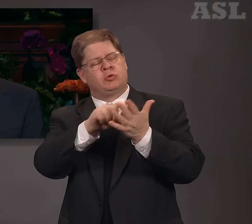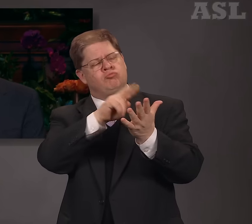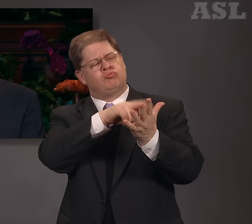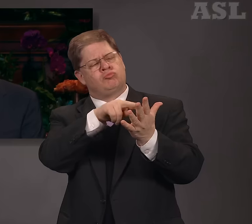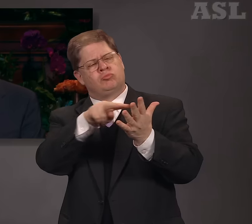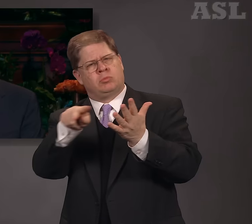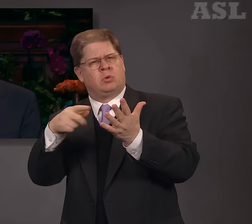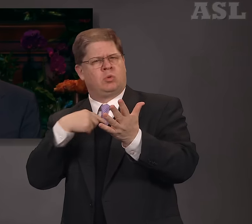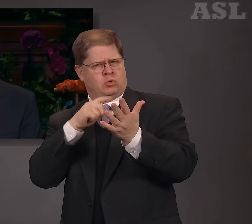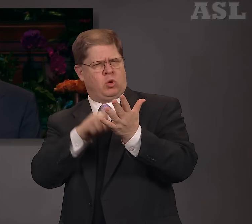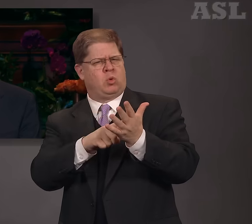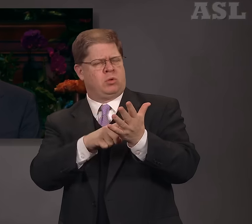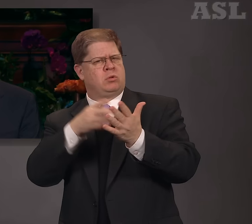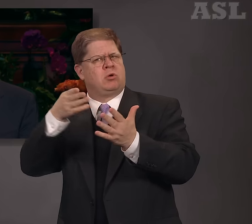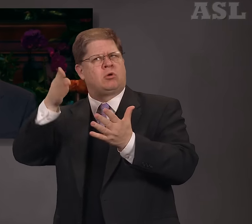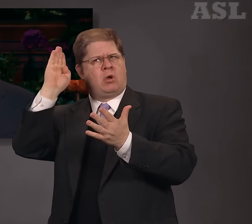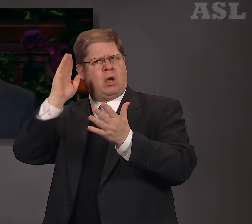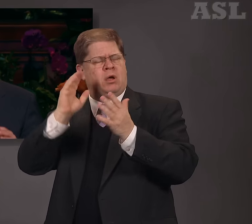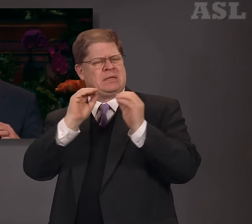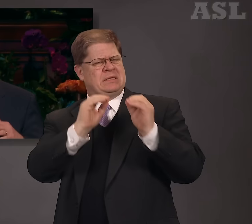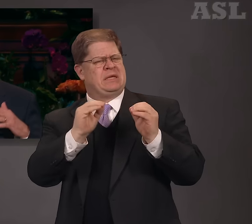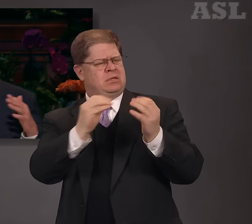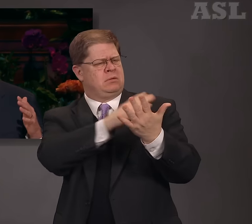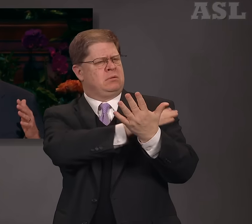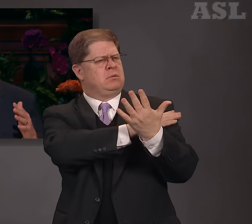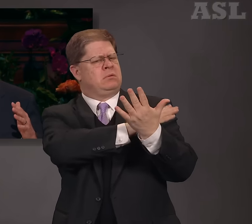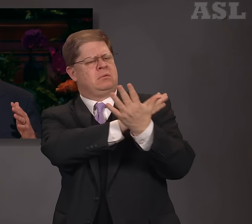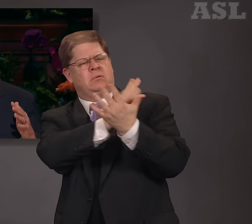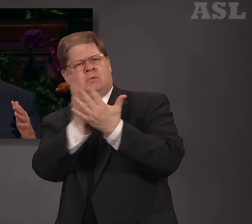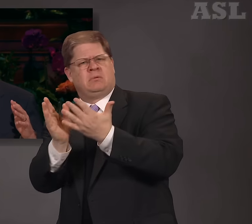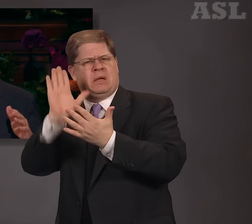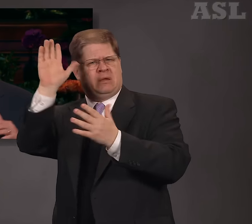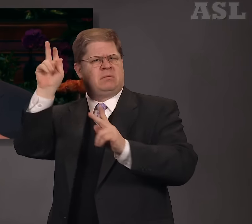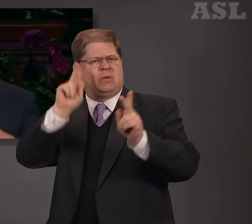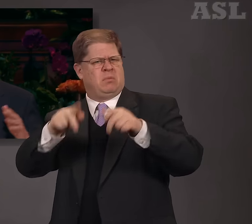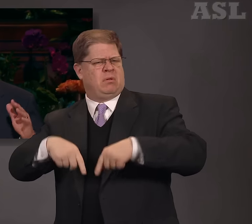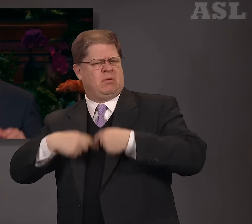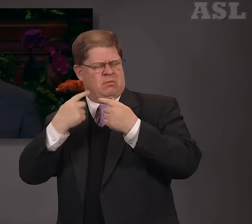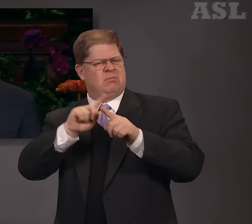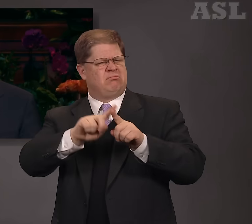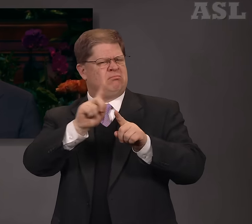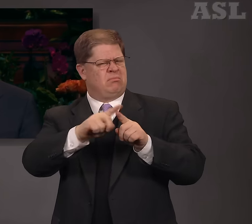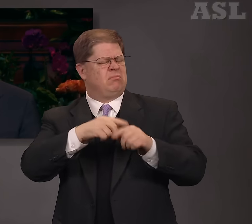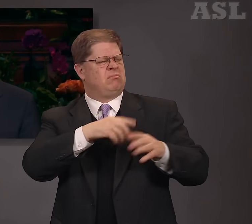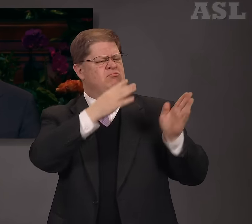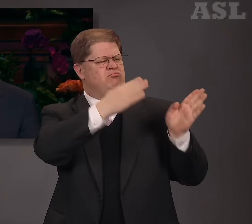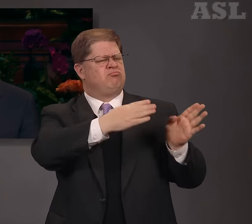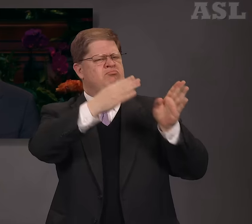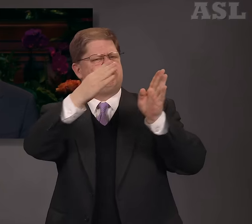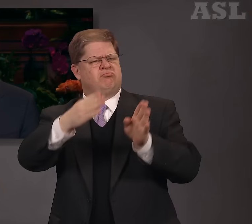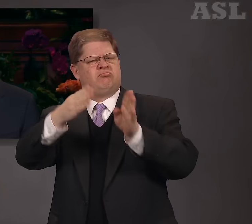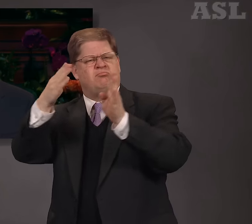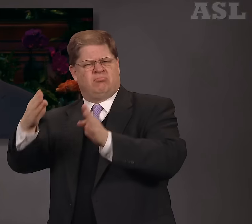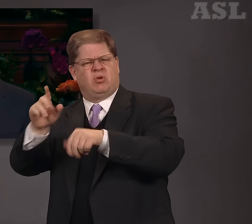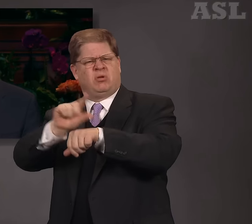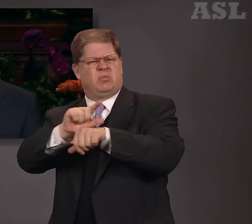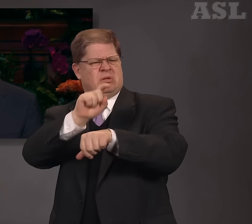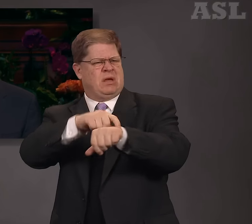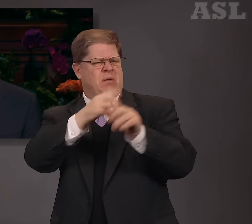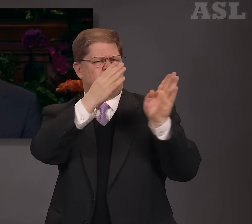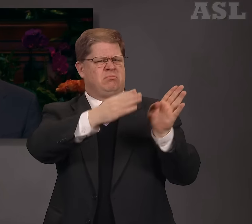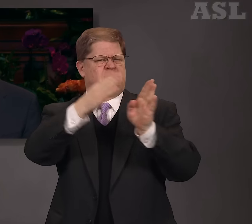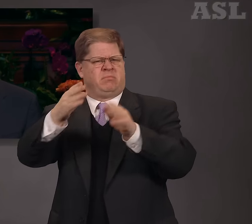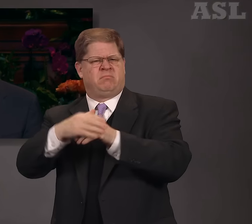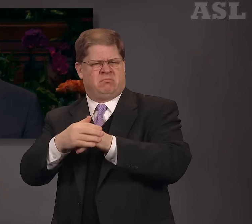Scripture, we have observed the panorama of God's teachings to his children in all the major gospel dispensations.